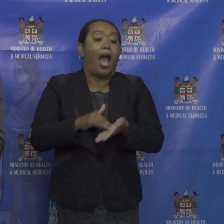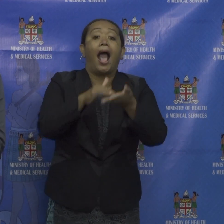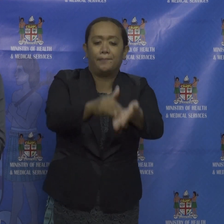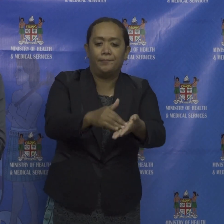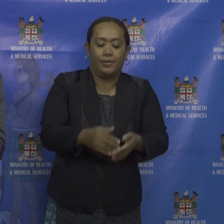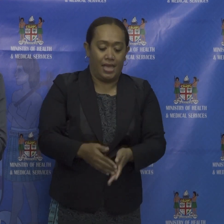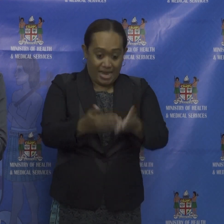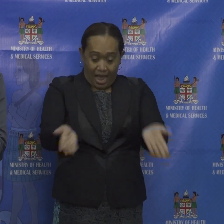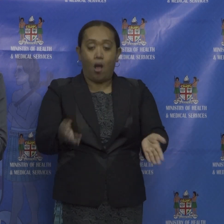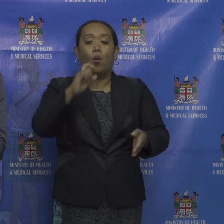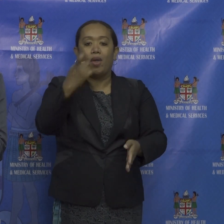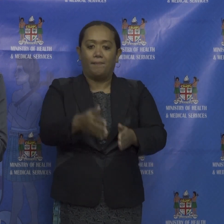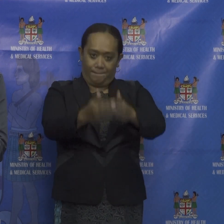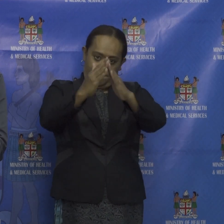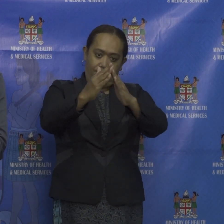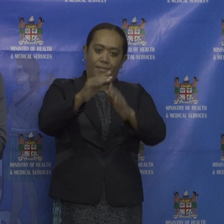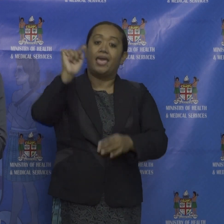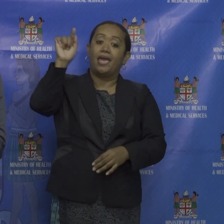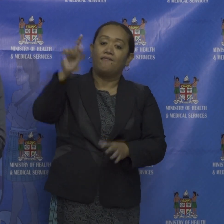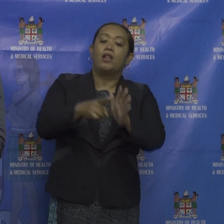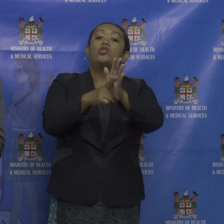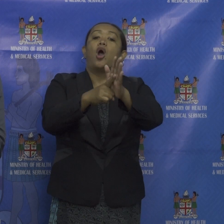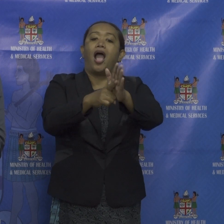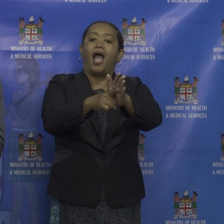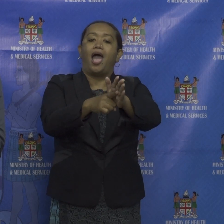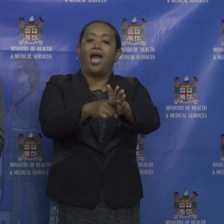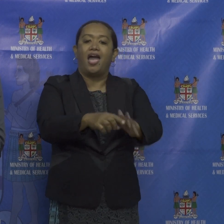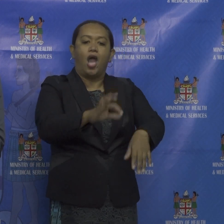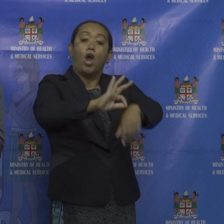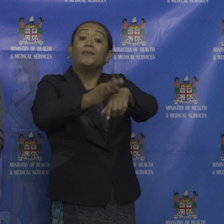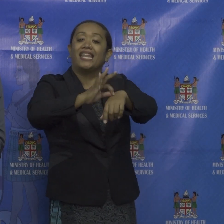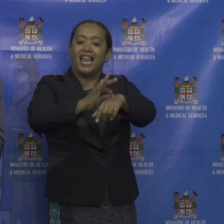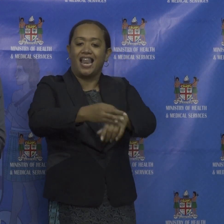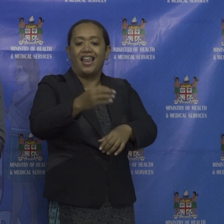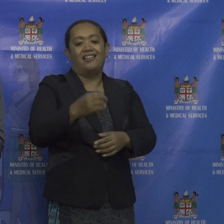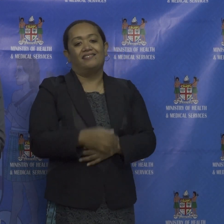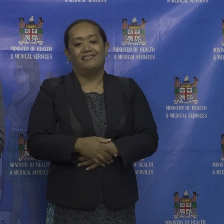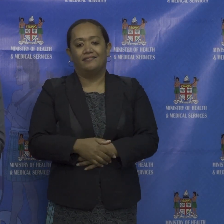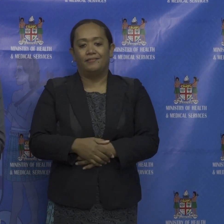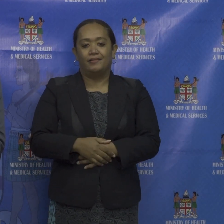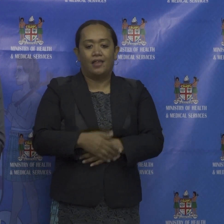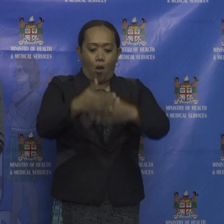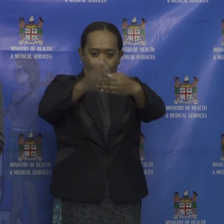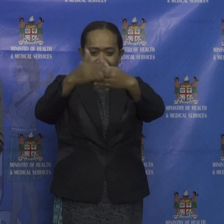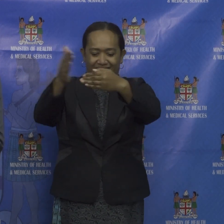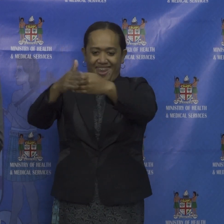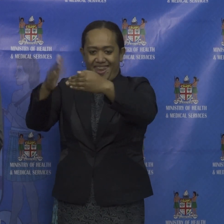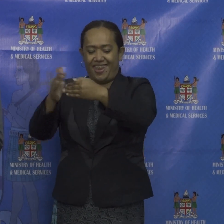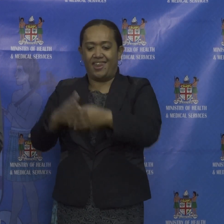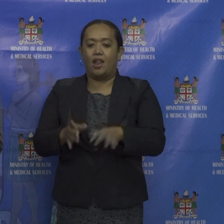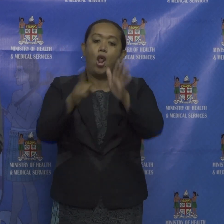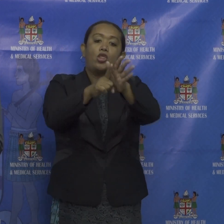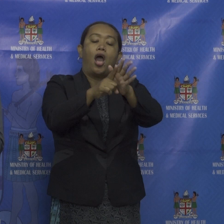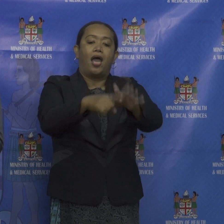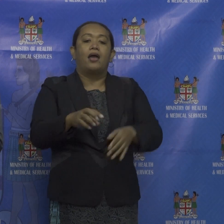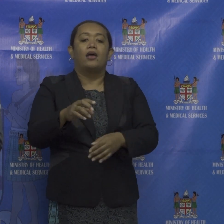up a 150 non-COVID field hospital in Lotoko. We have a plan to have this open in 48 hours to handle